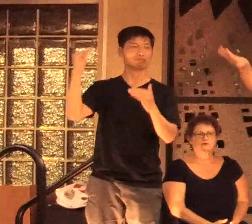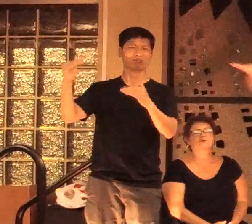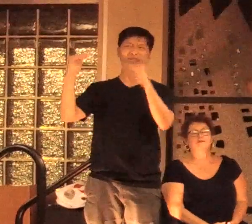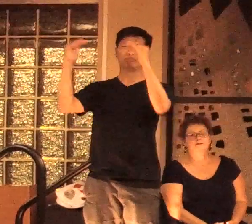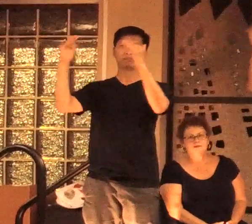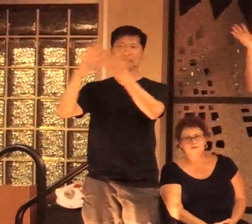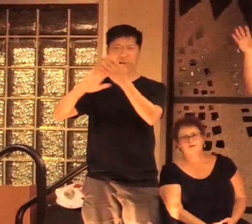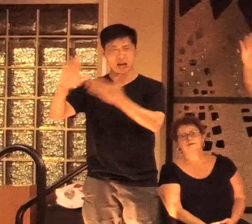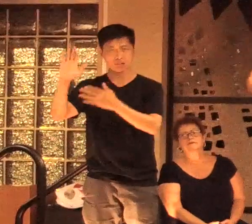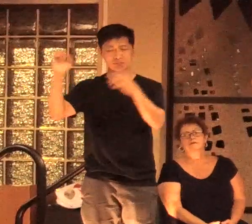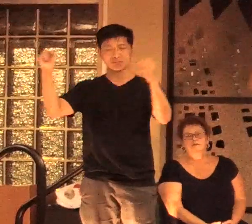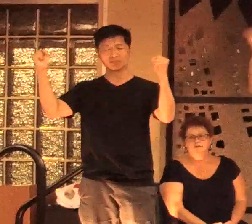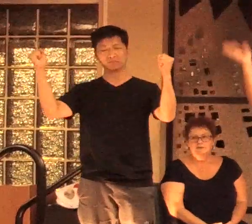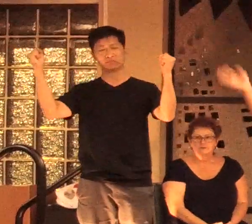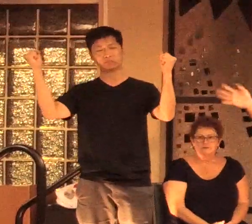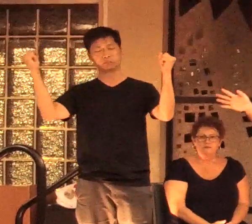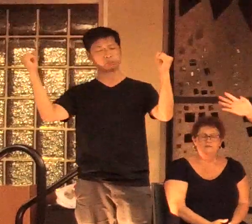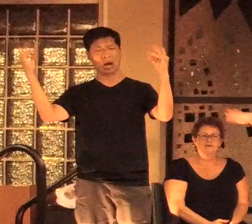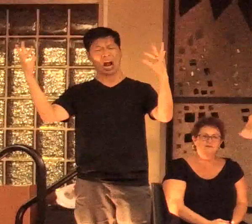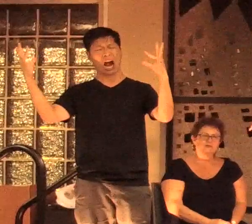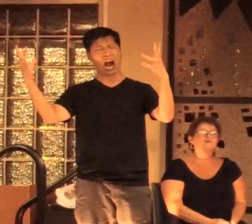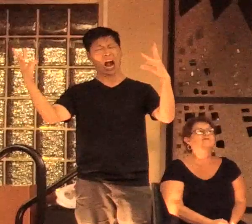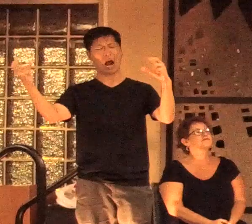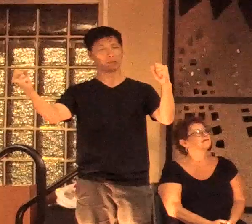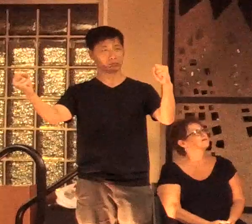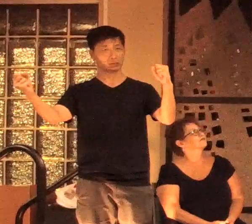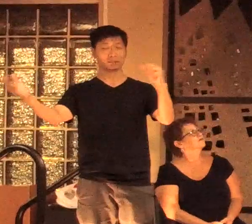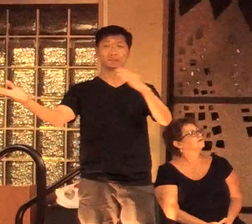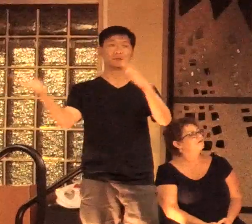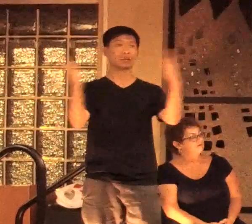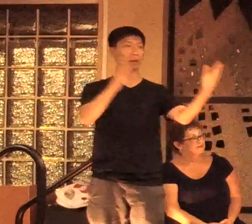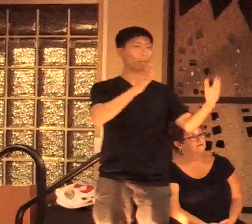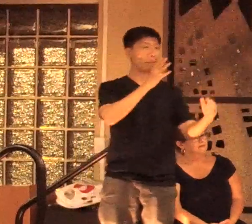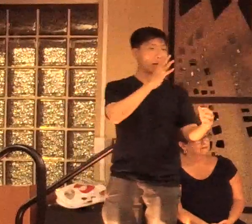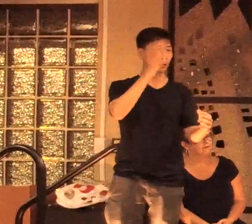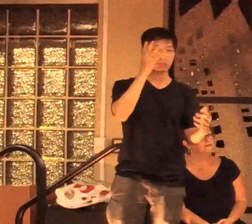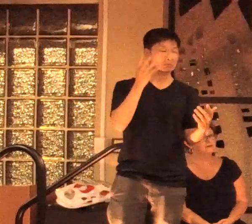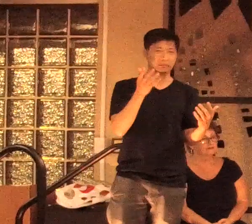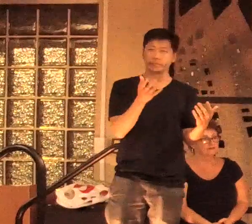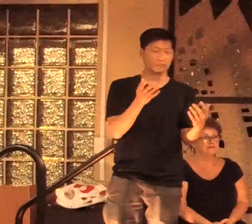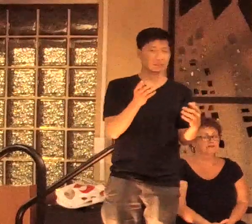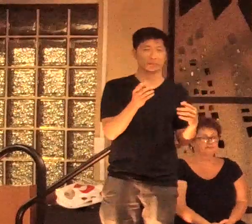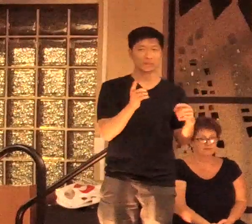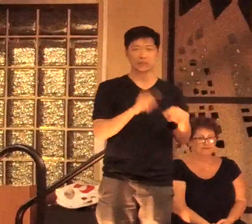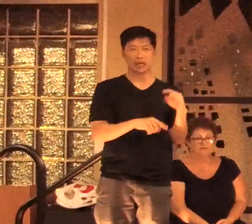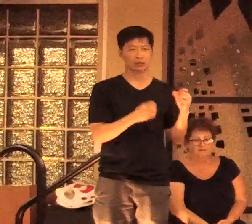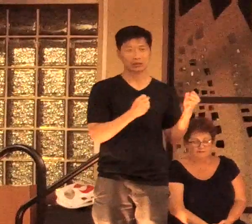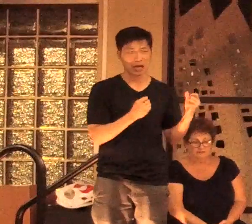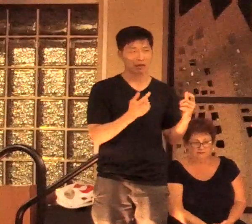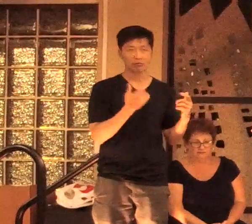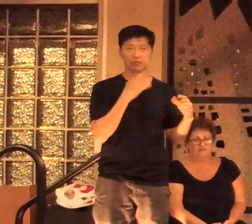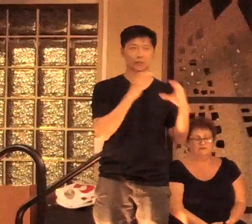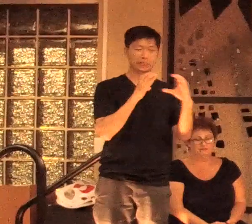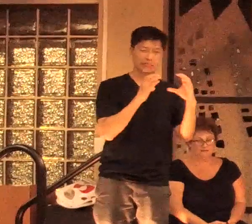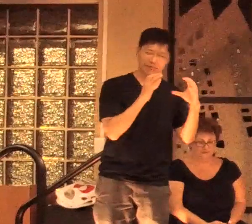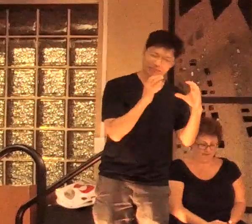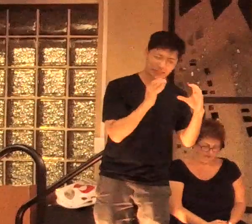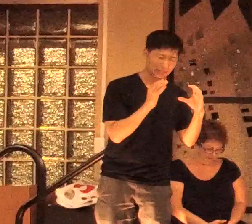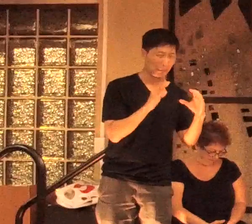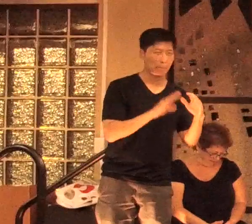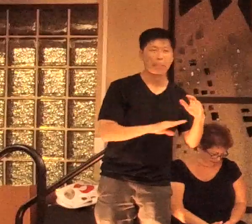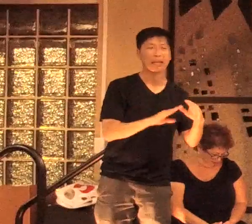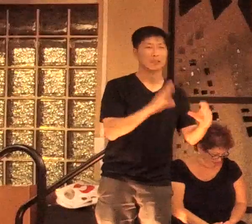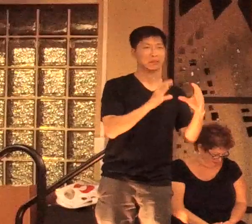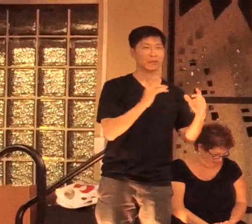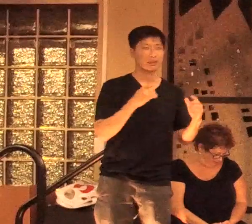level, can sign like nobody's business. And then there's parents who can barely sign, can barely communicate. And a lot of